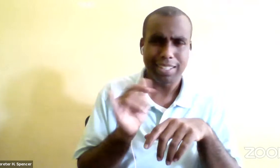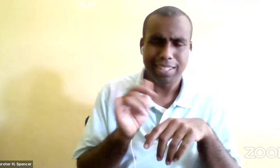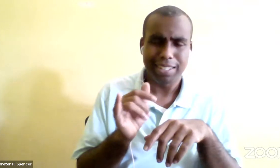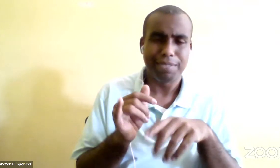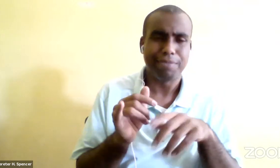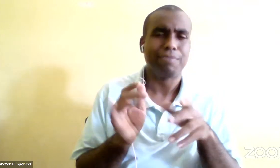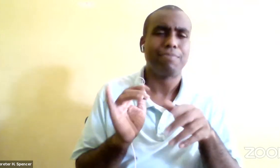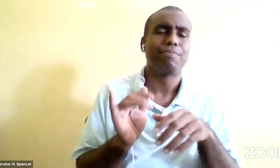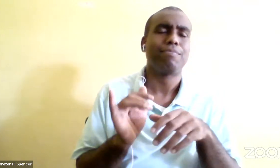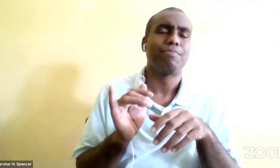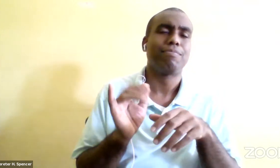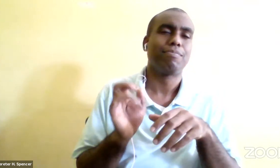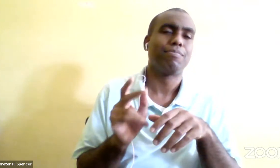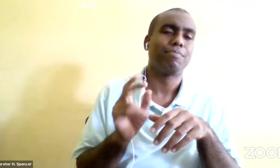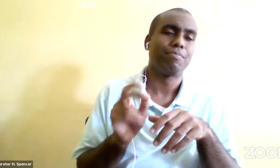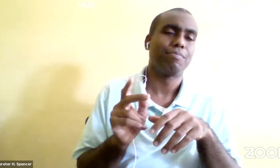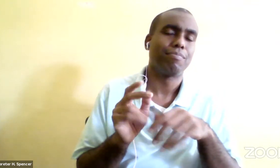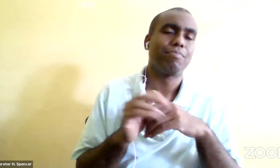let me.